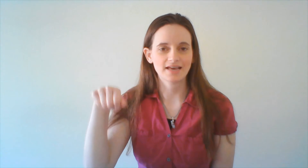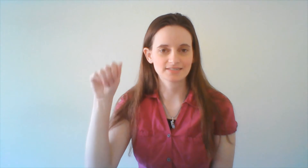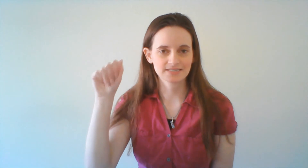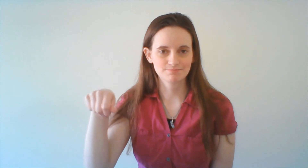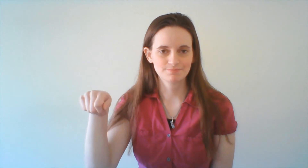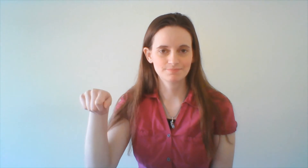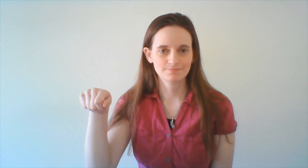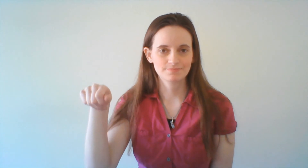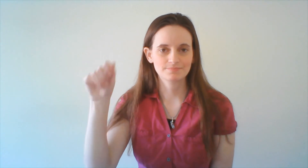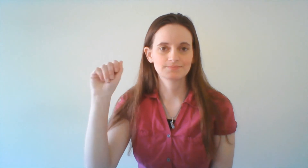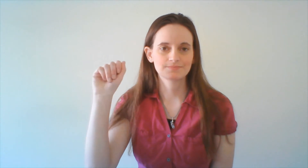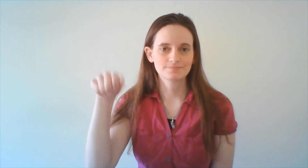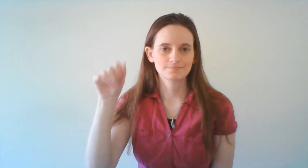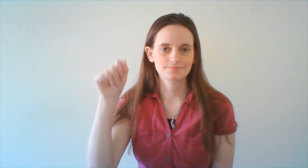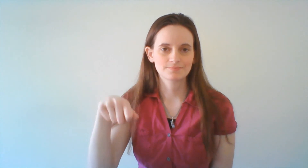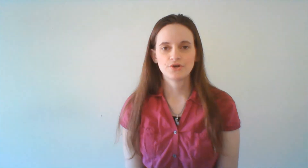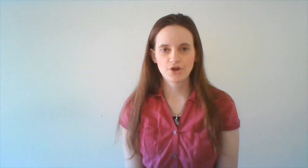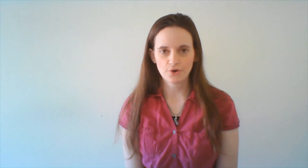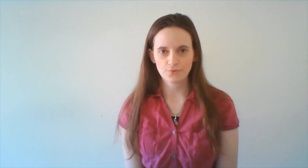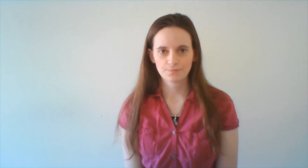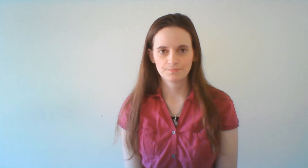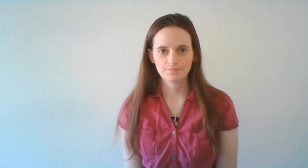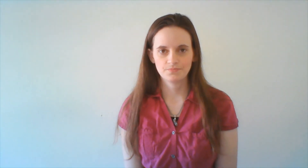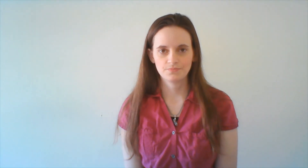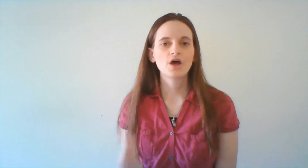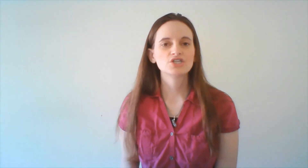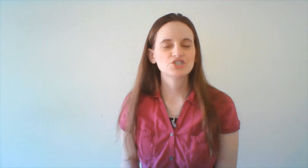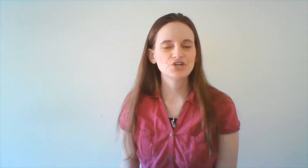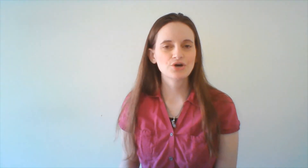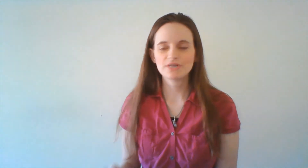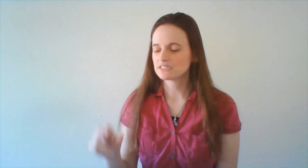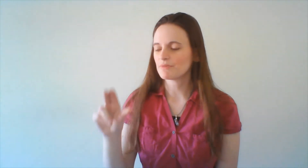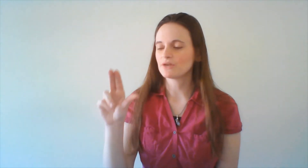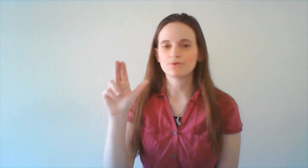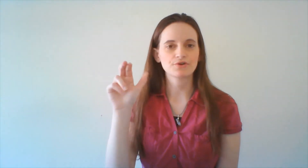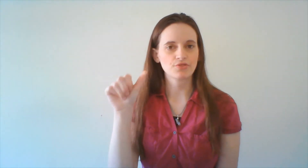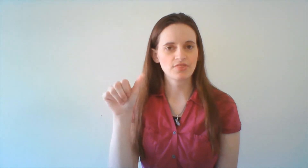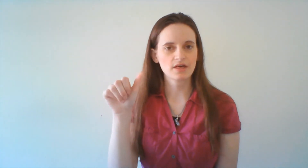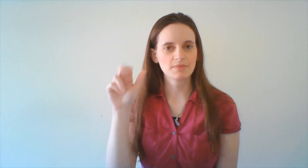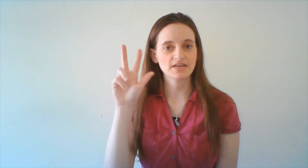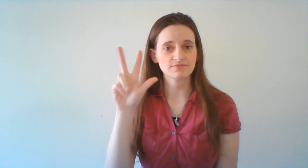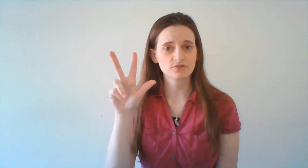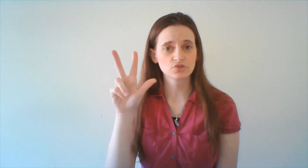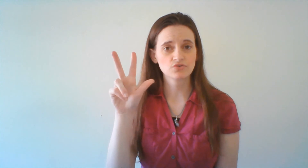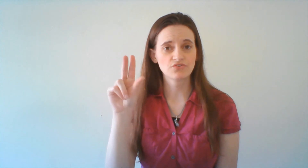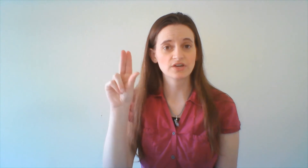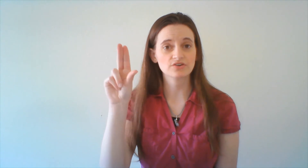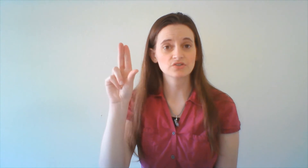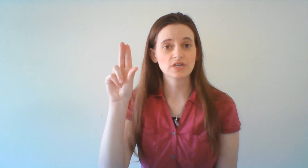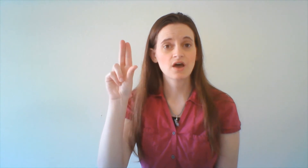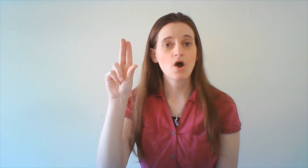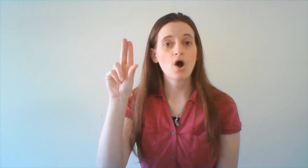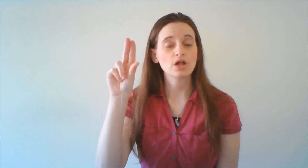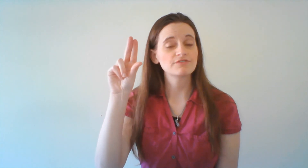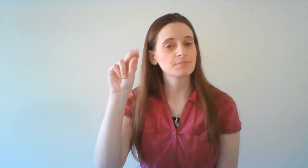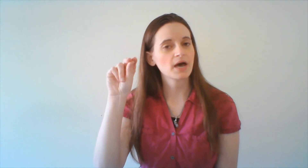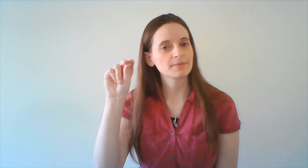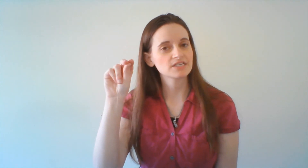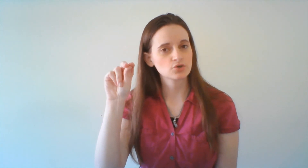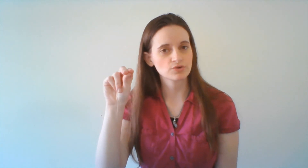Yes. No. No is made with your thumb and your first two fingers, all of them coming towards